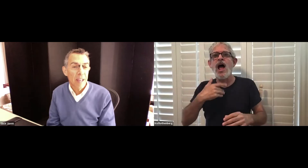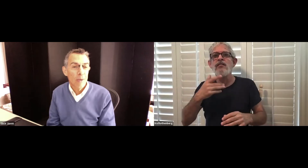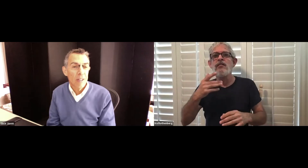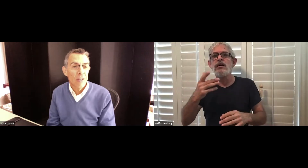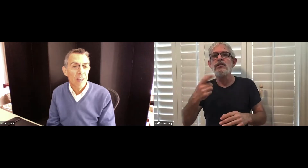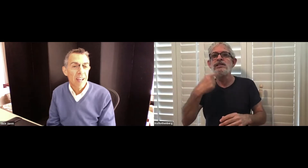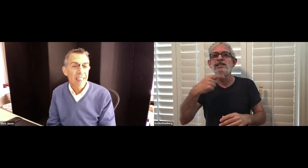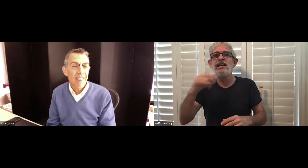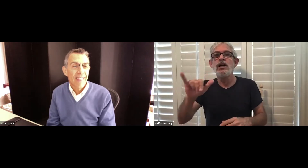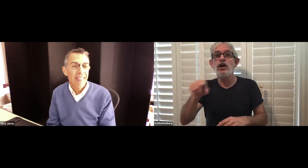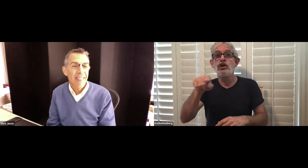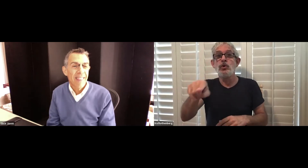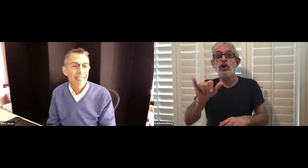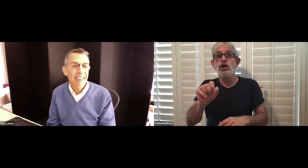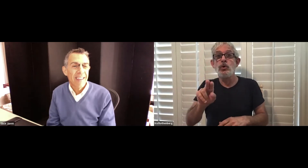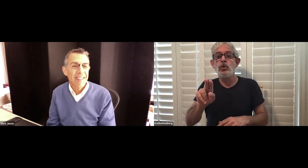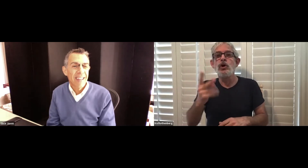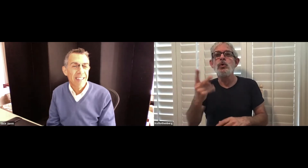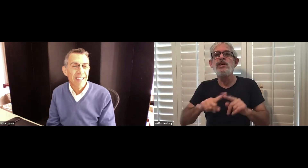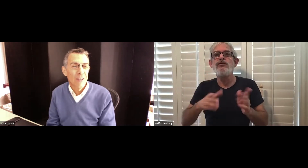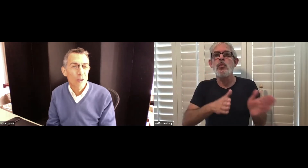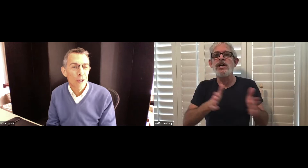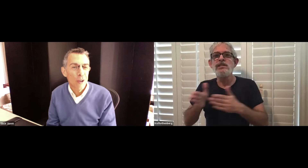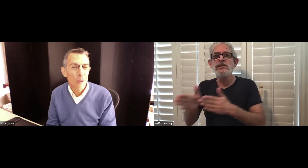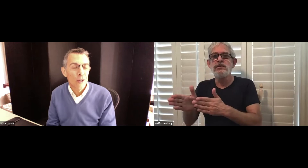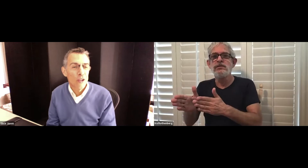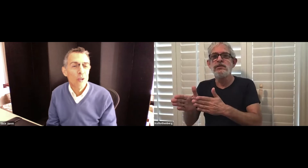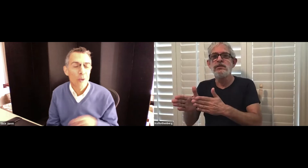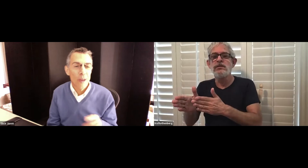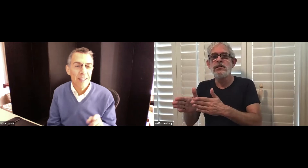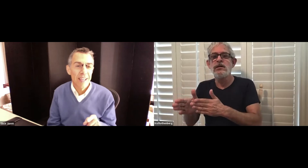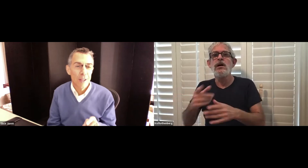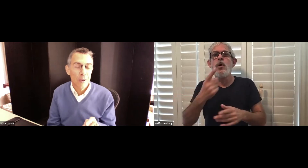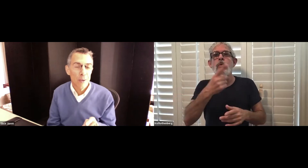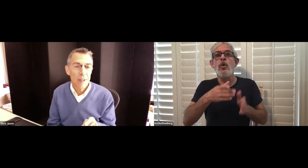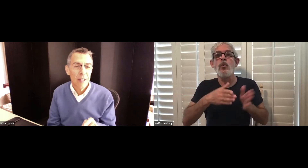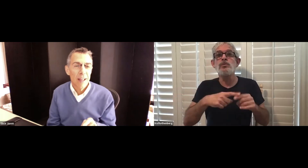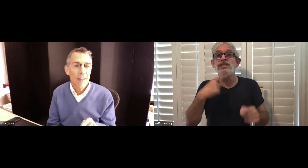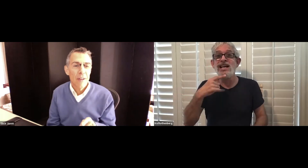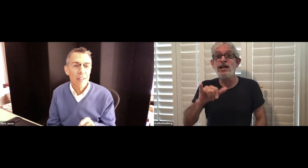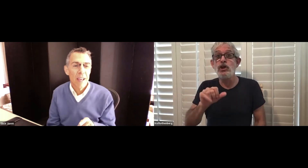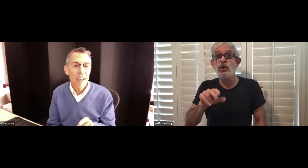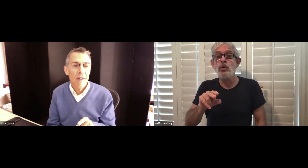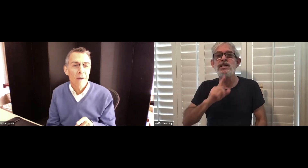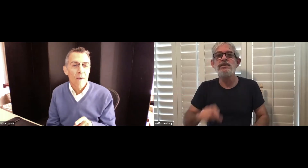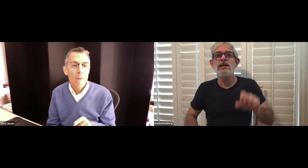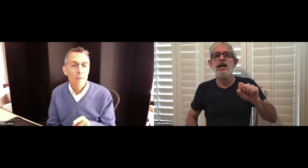language, they said, don't you. There's two different ways to say you. There is a you,